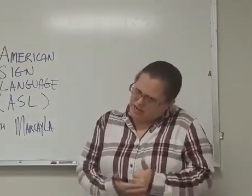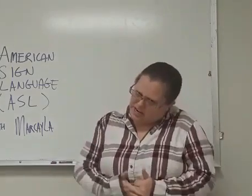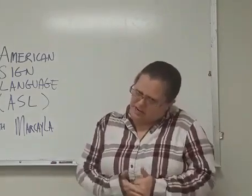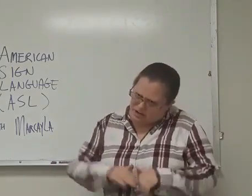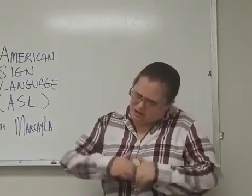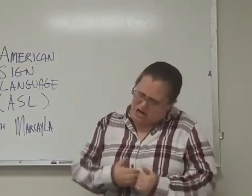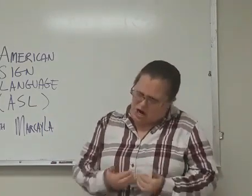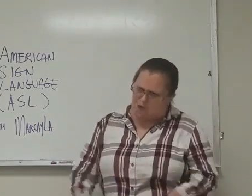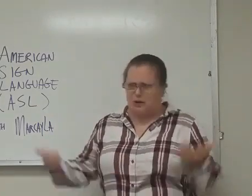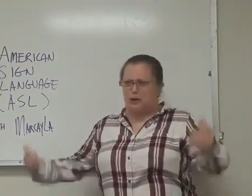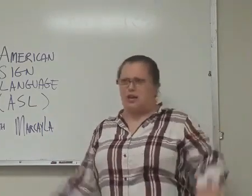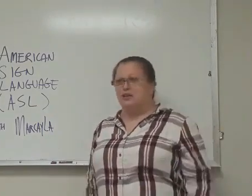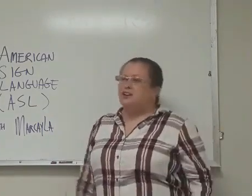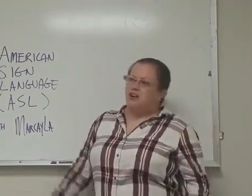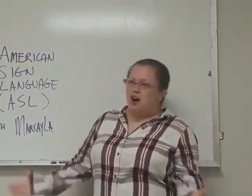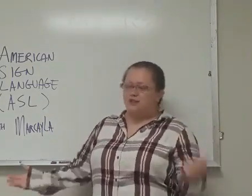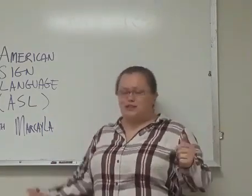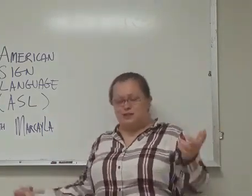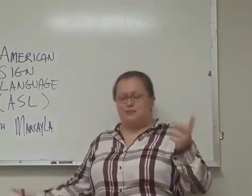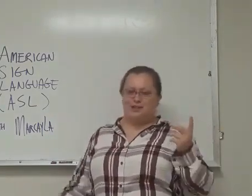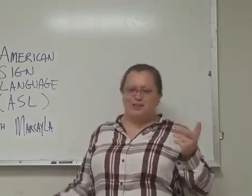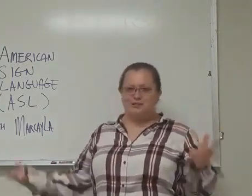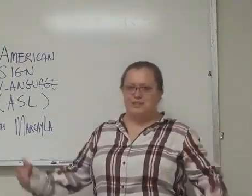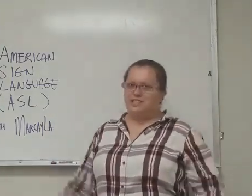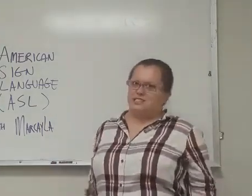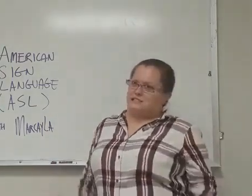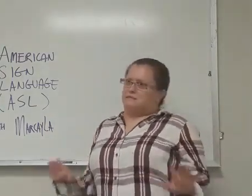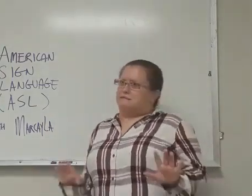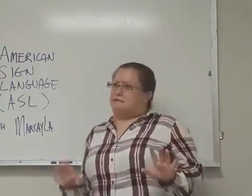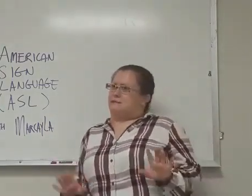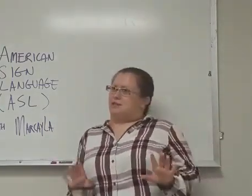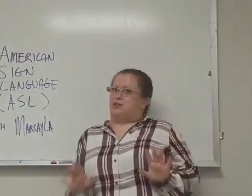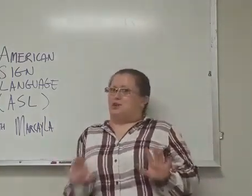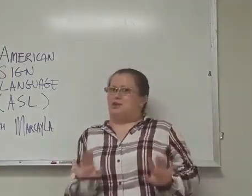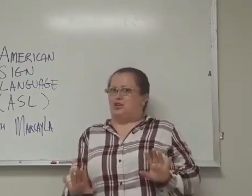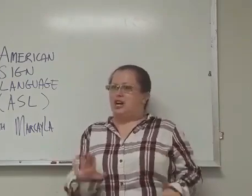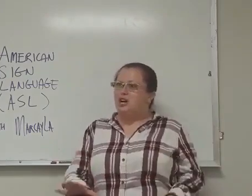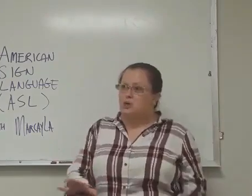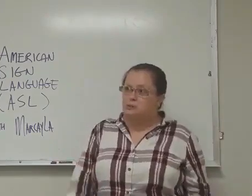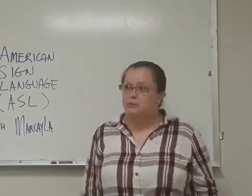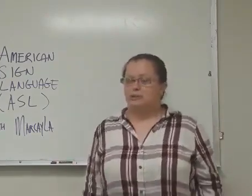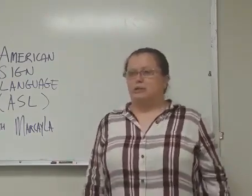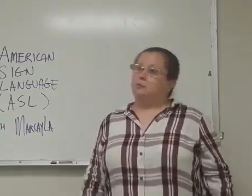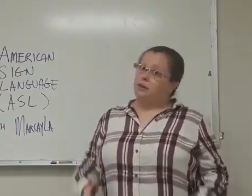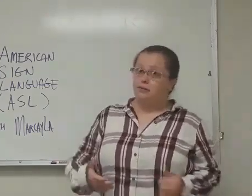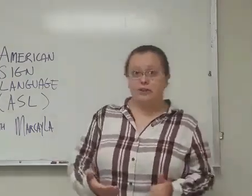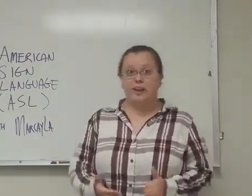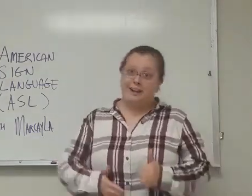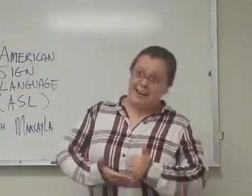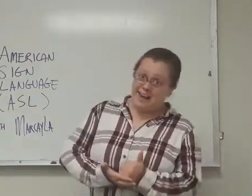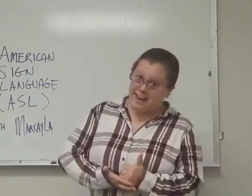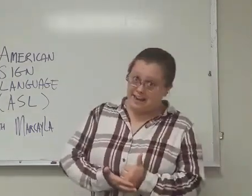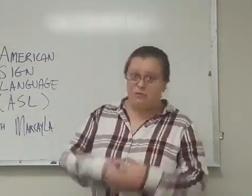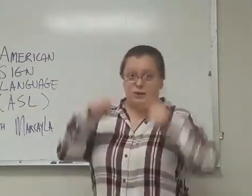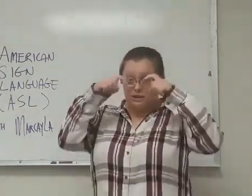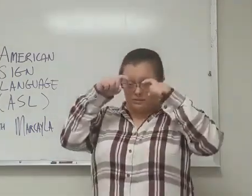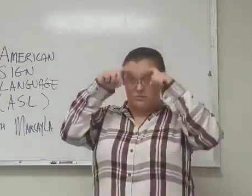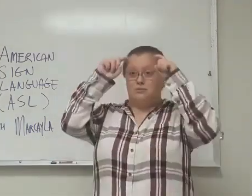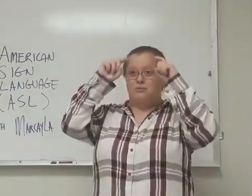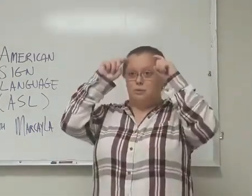hey, how can I help you? Then obviously somebody's gonna be kind of like, oh, I'm not sure about your help. But if you're like, hey, with the